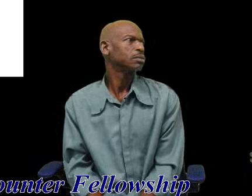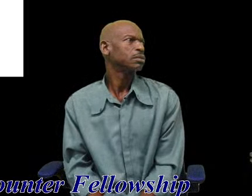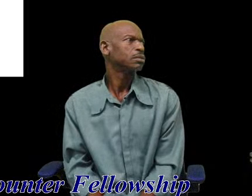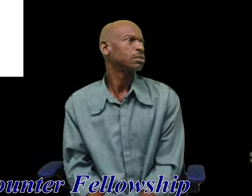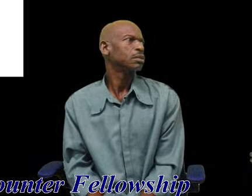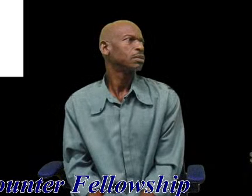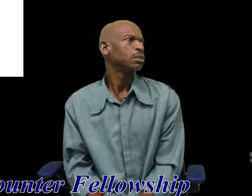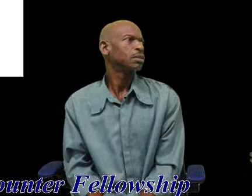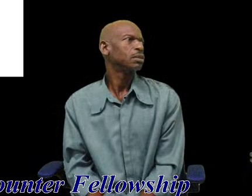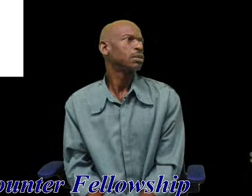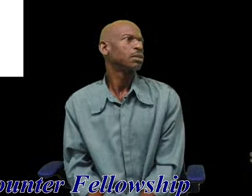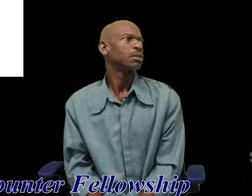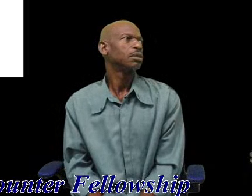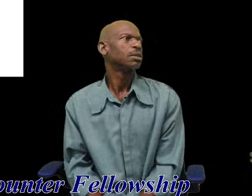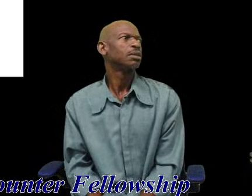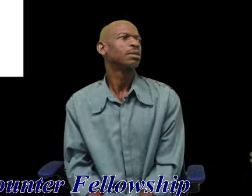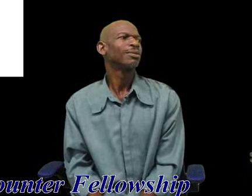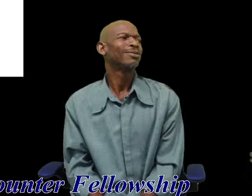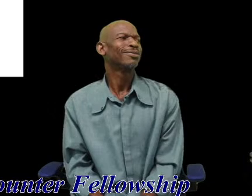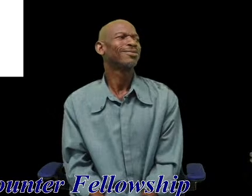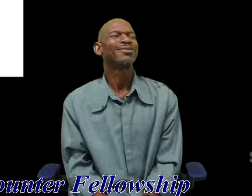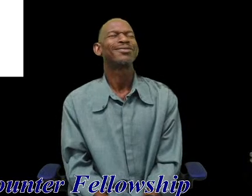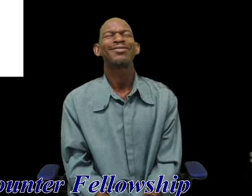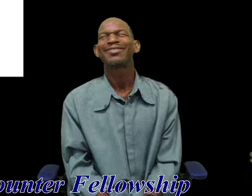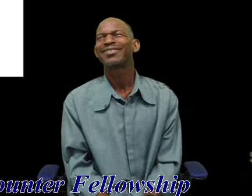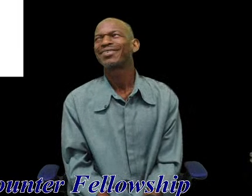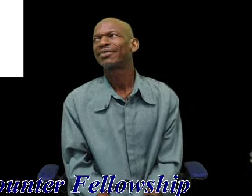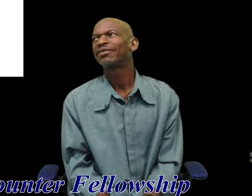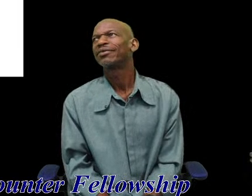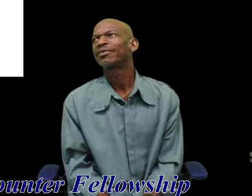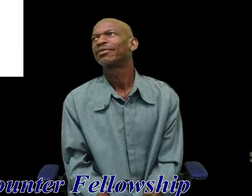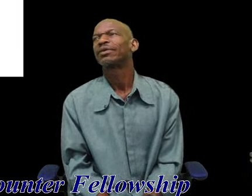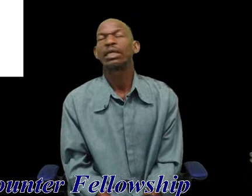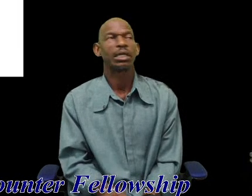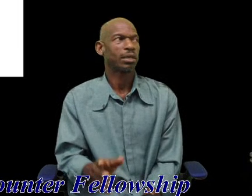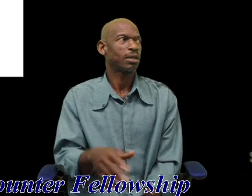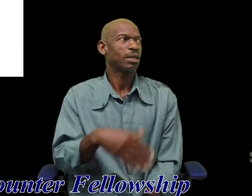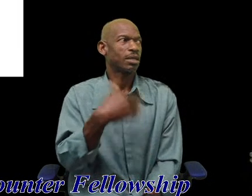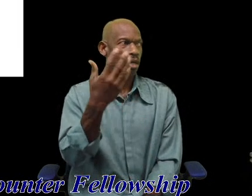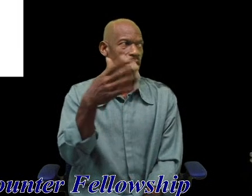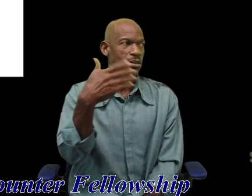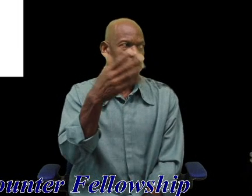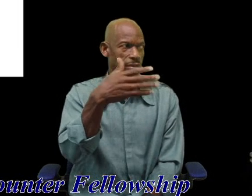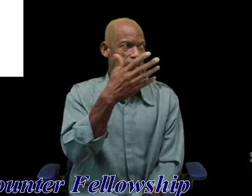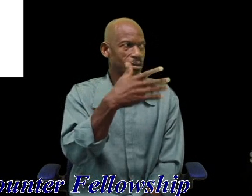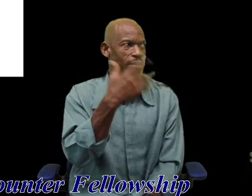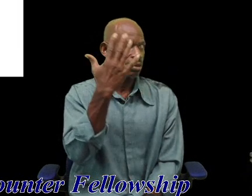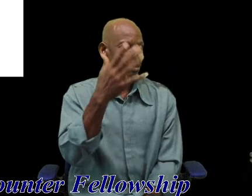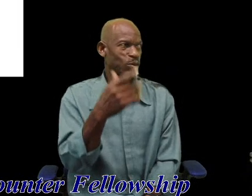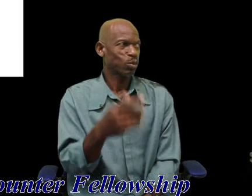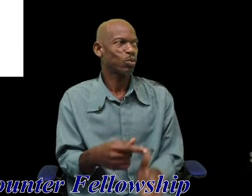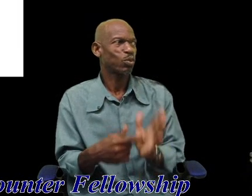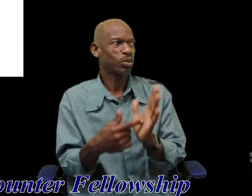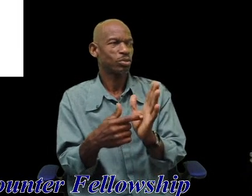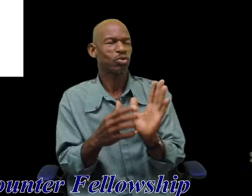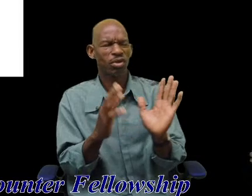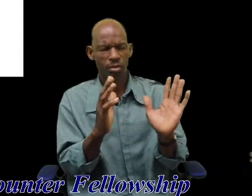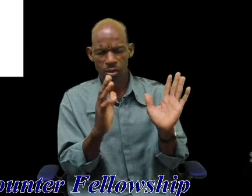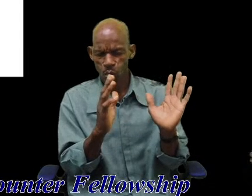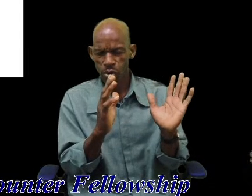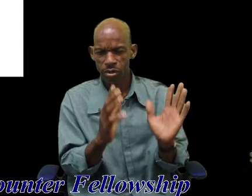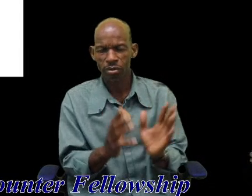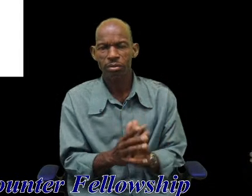Right? So in our next class, what we will be looking at, we are going to be looking at the plural, and we're going to